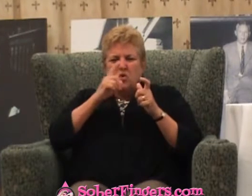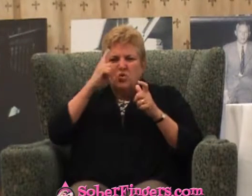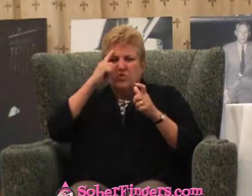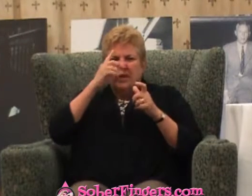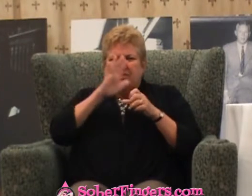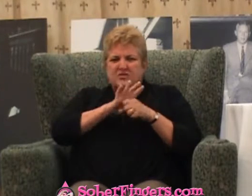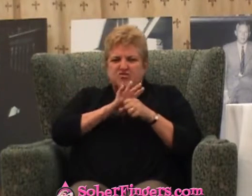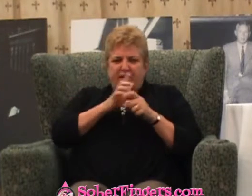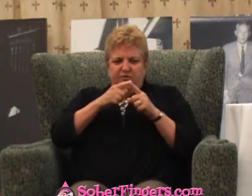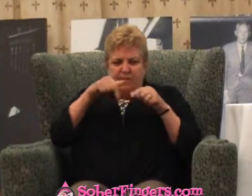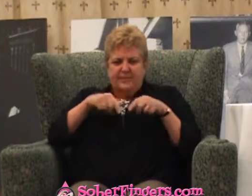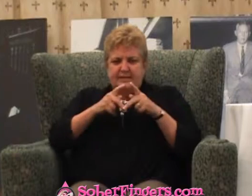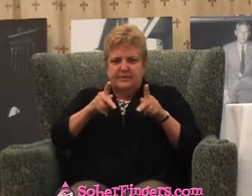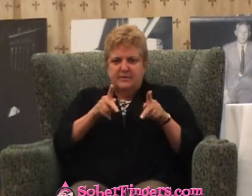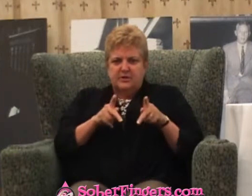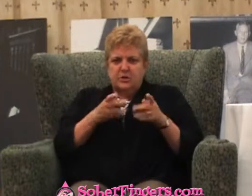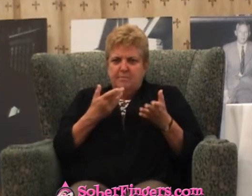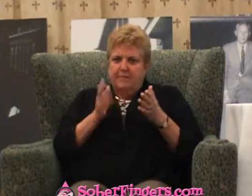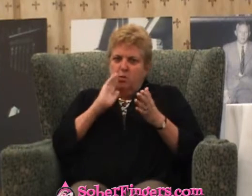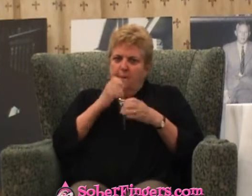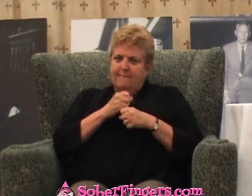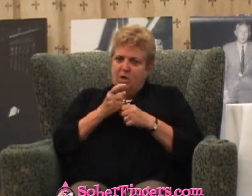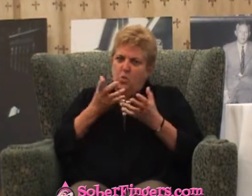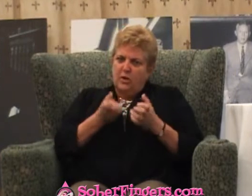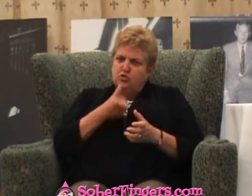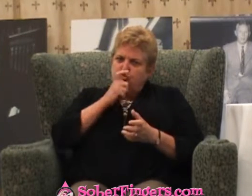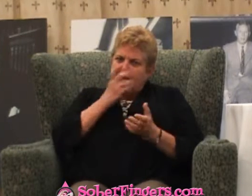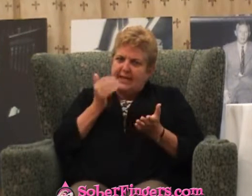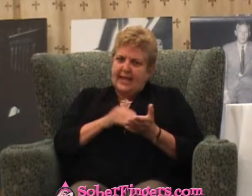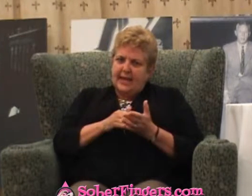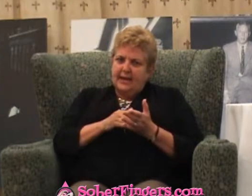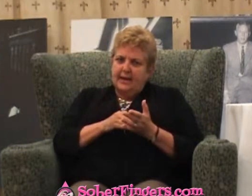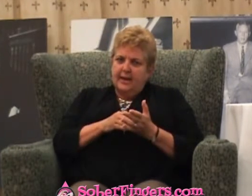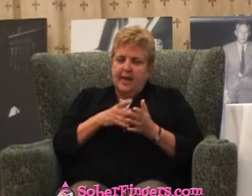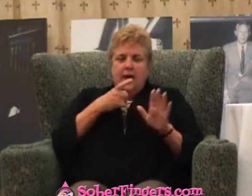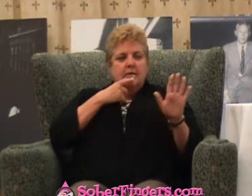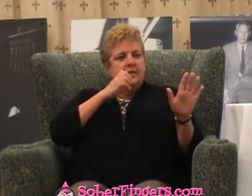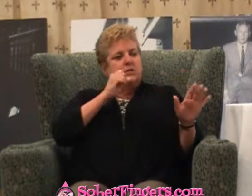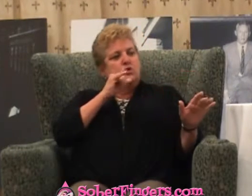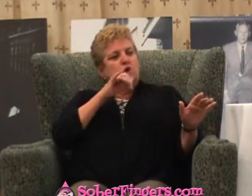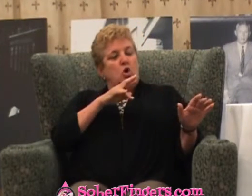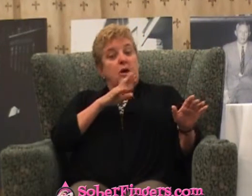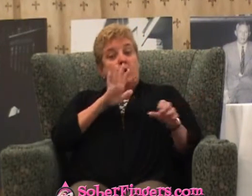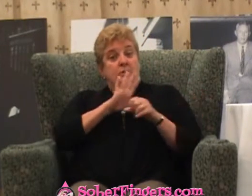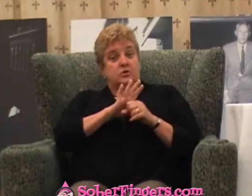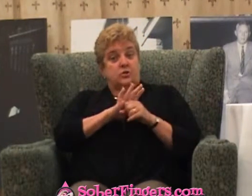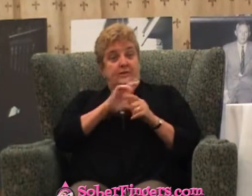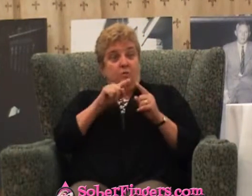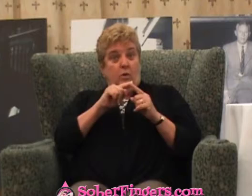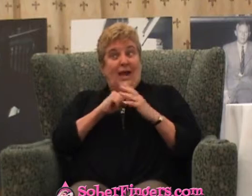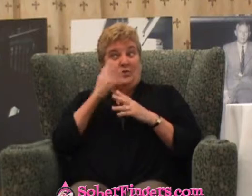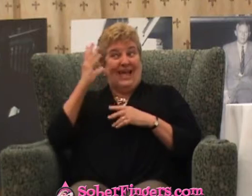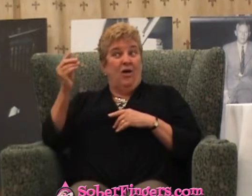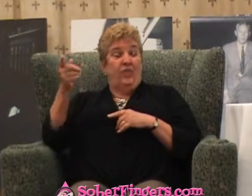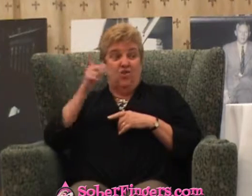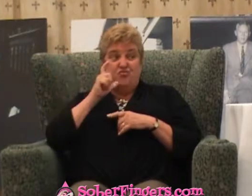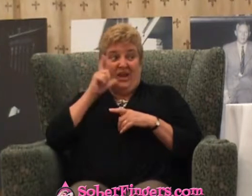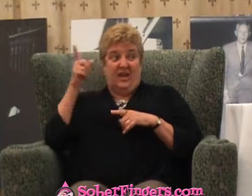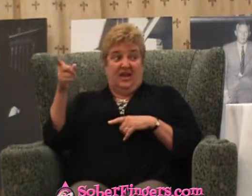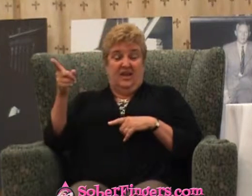position might make you want to drink again?" I said, "Sir, it was stressful when I was out there." I said, "I think